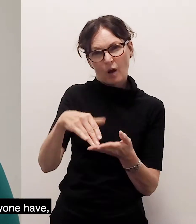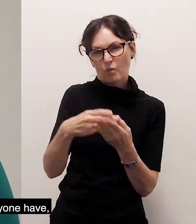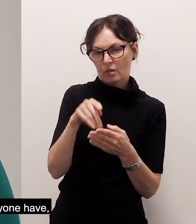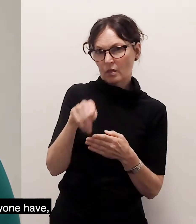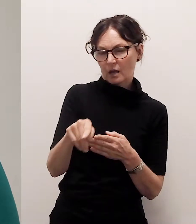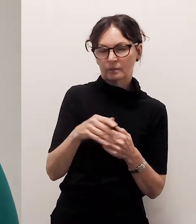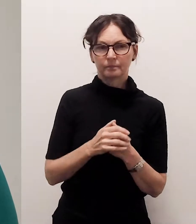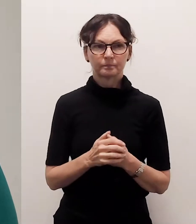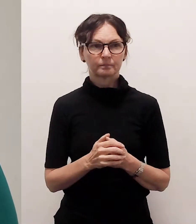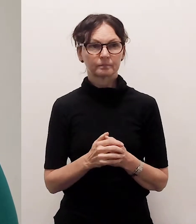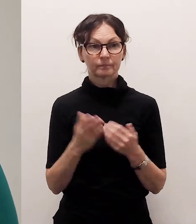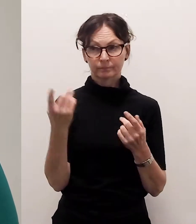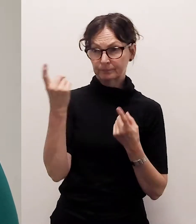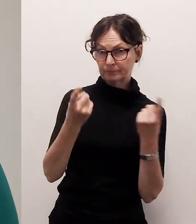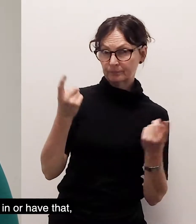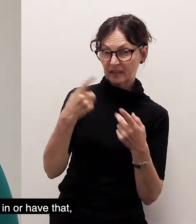anyone